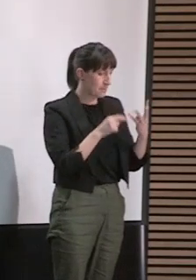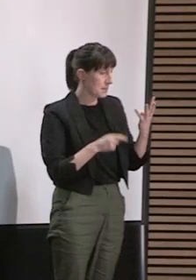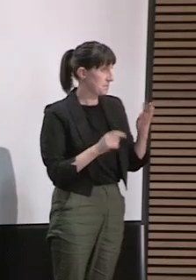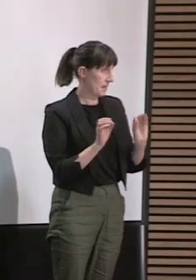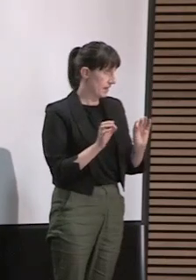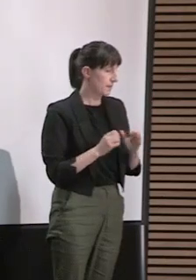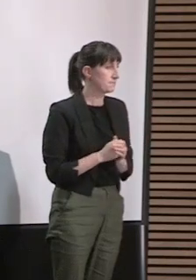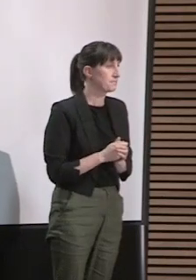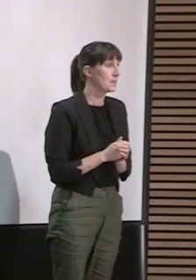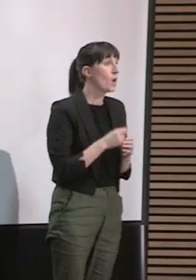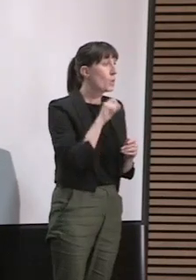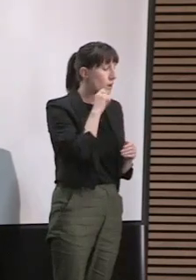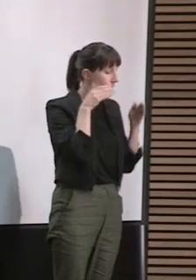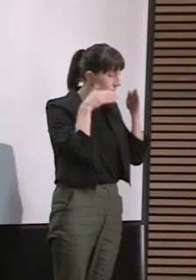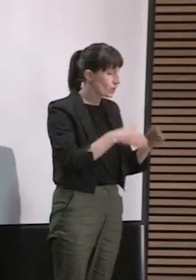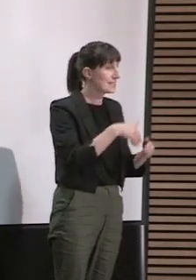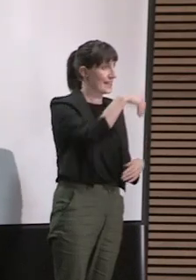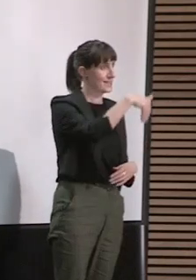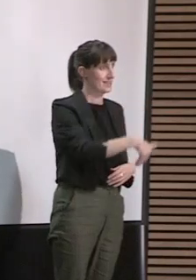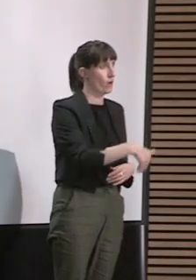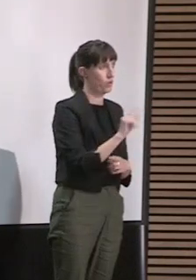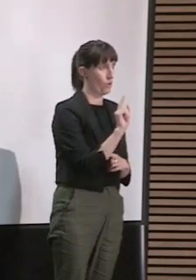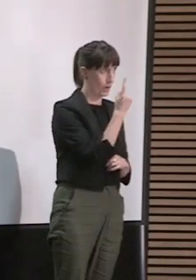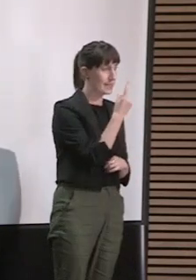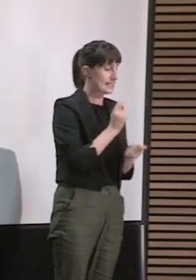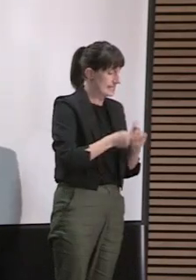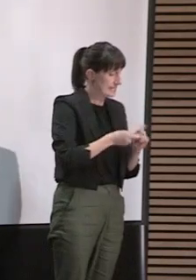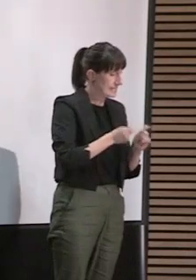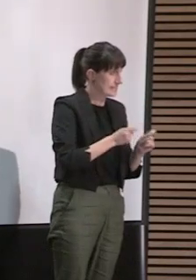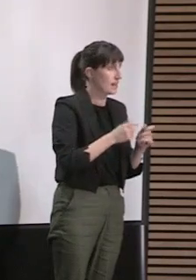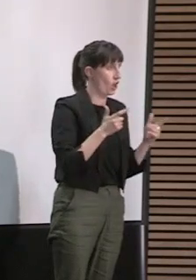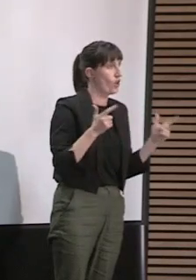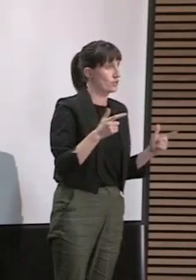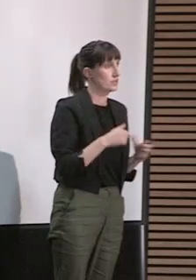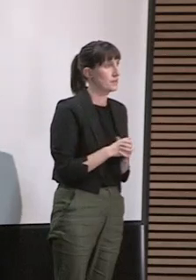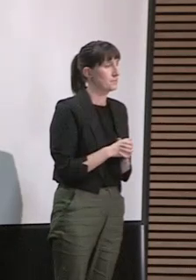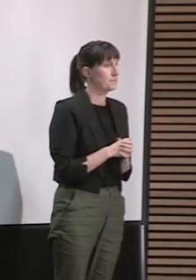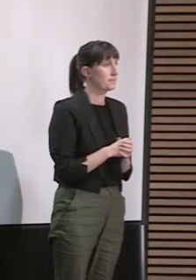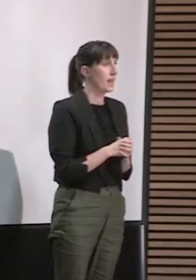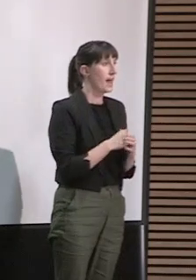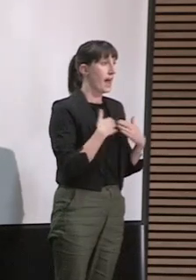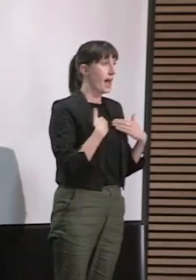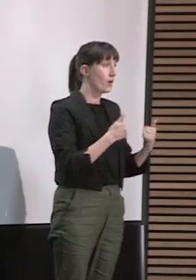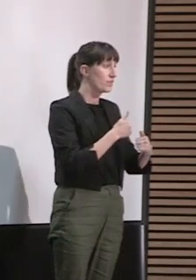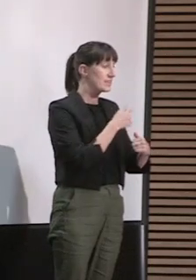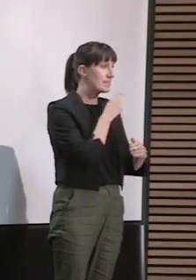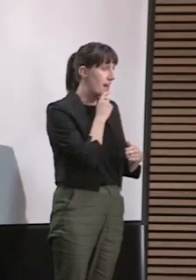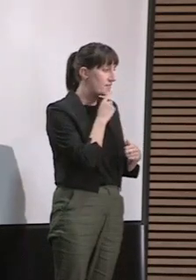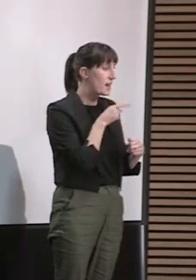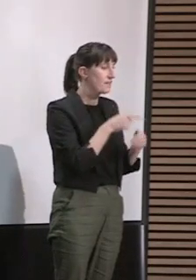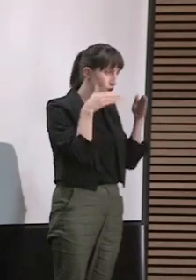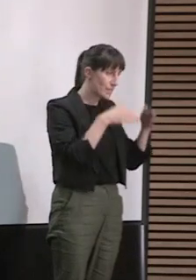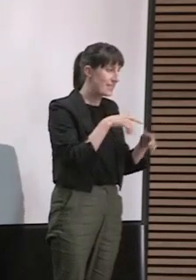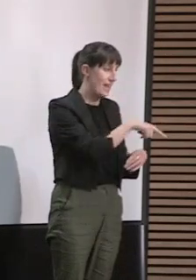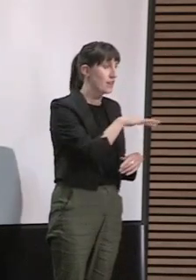on South Auckland. Public health officials are paying very close attention to ensuring specific communities in that area